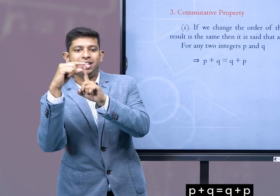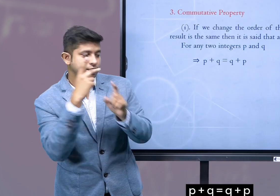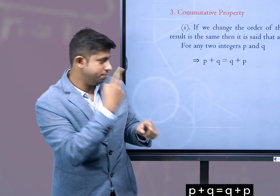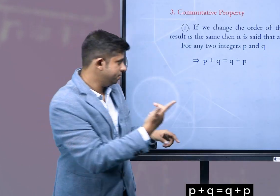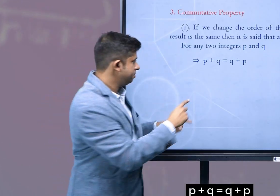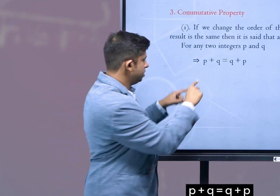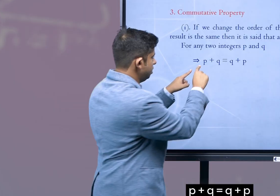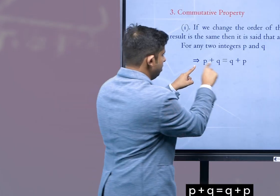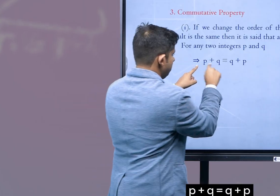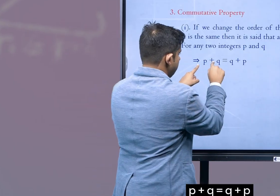q plus p.